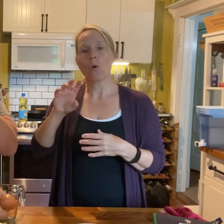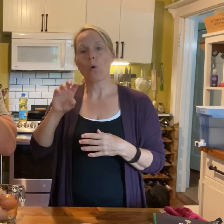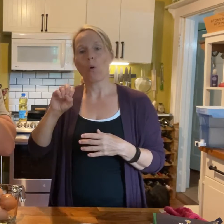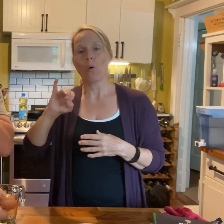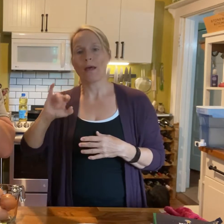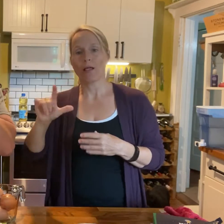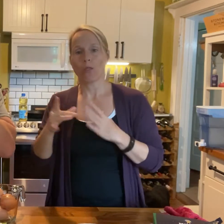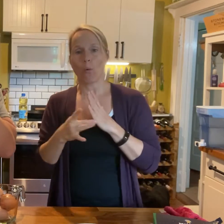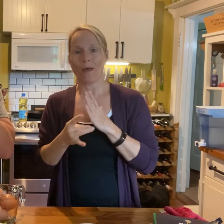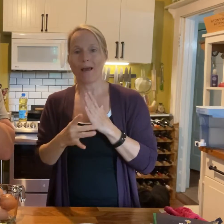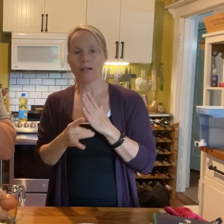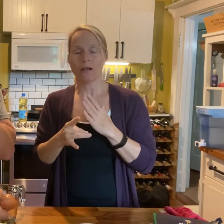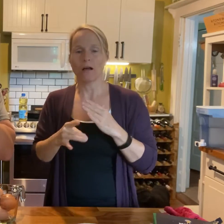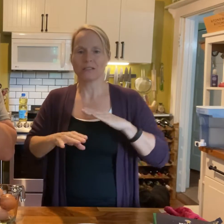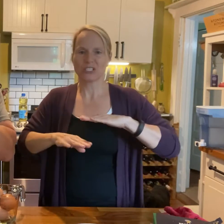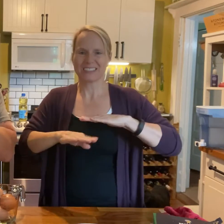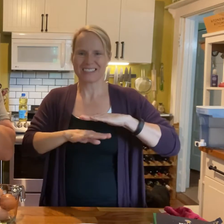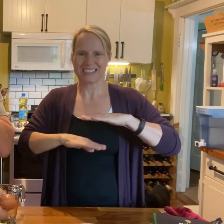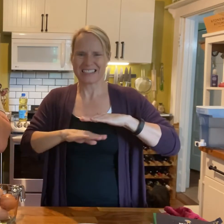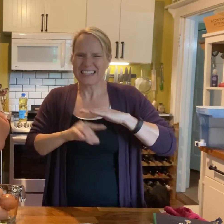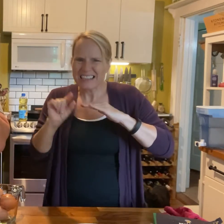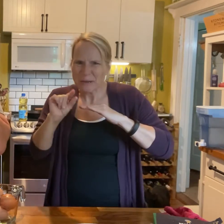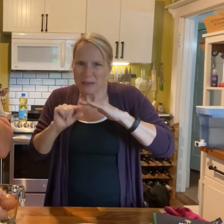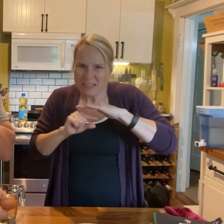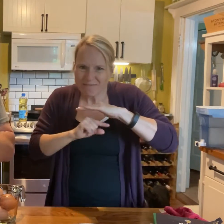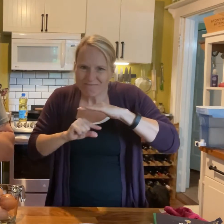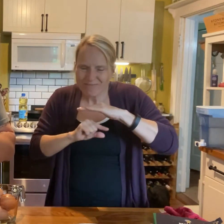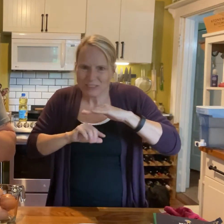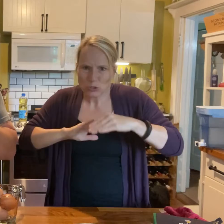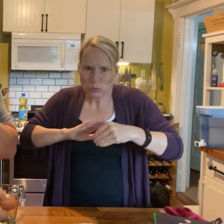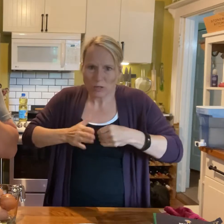in the bottom, just to cover the bottom of each pan.